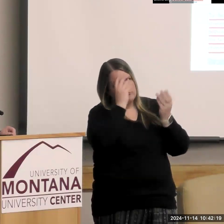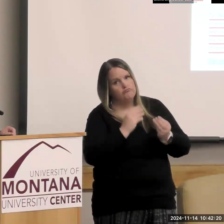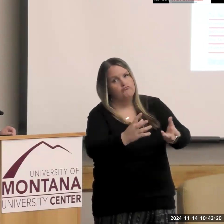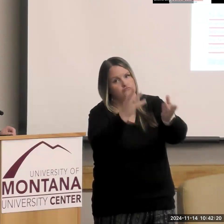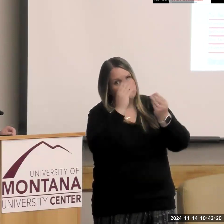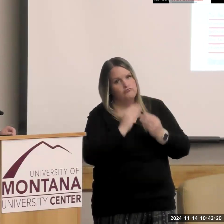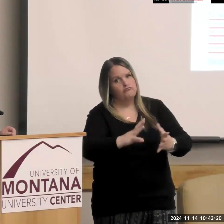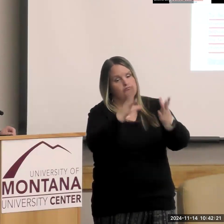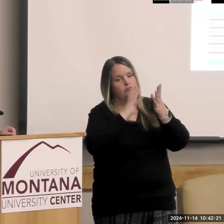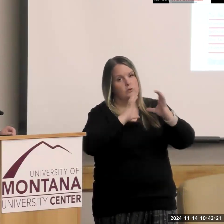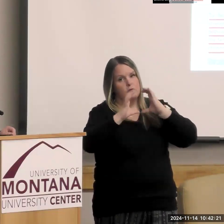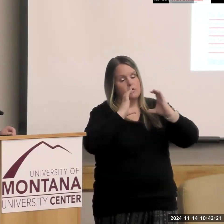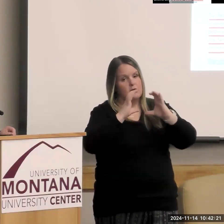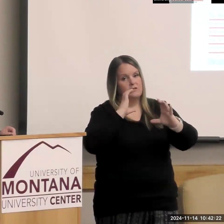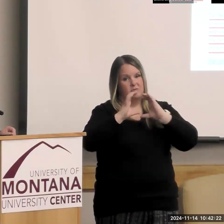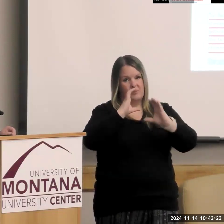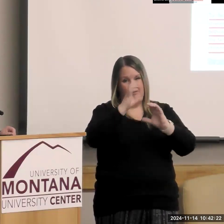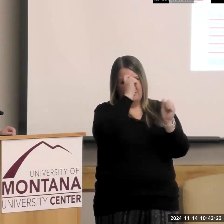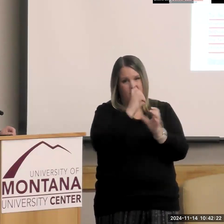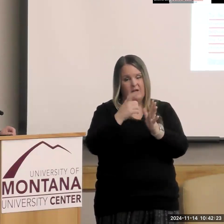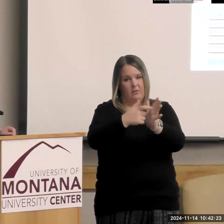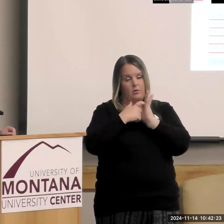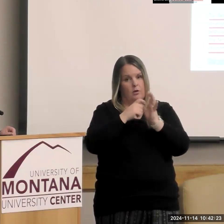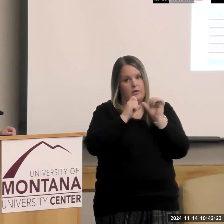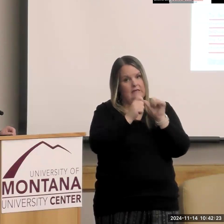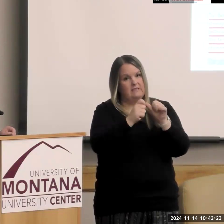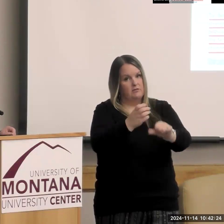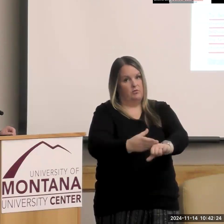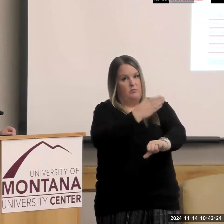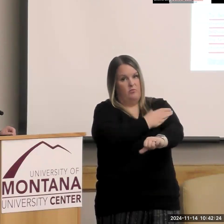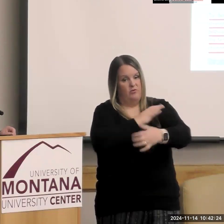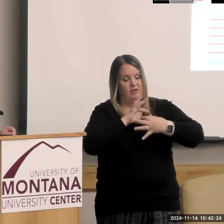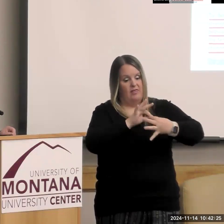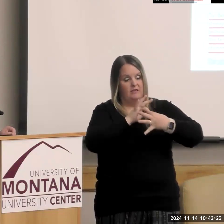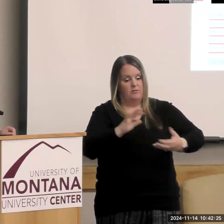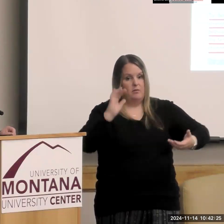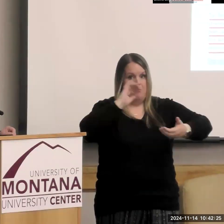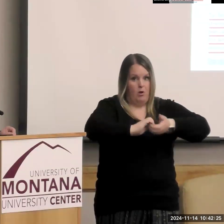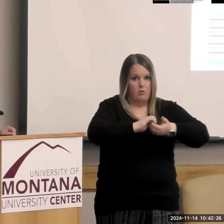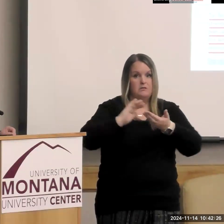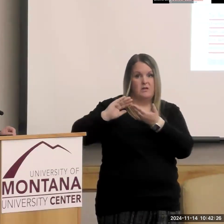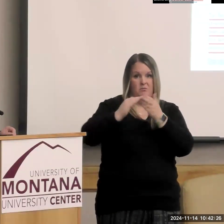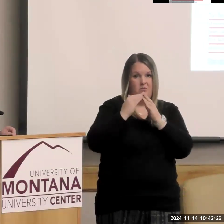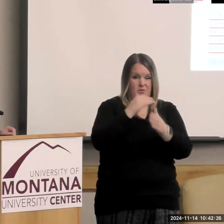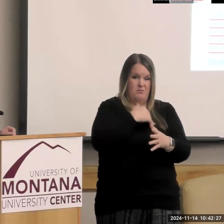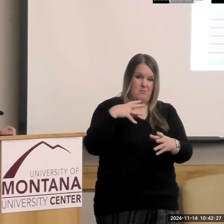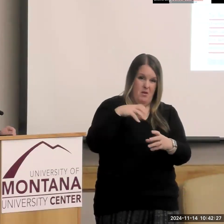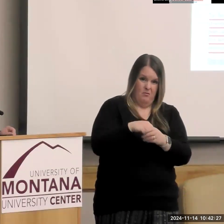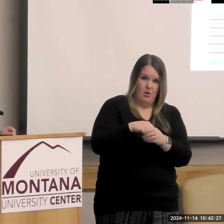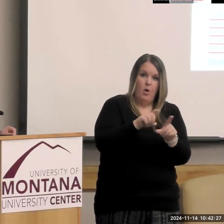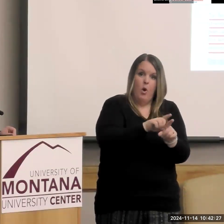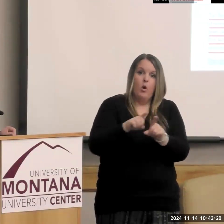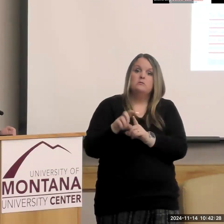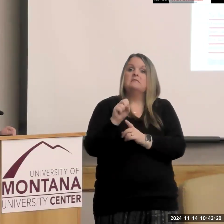communication strategies require continually strengthening relationships with partners and community members, including subgroups of